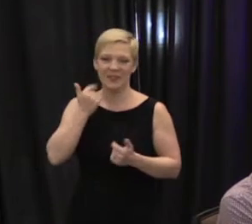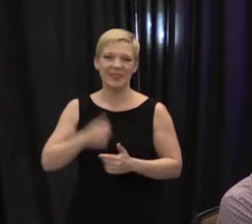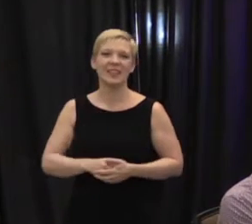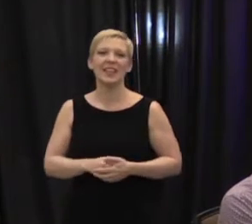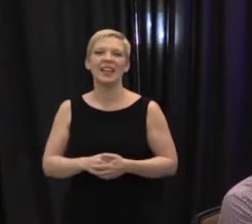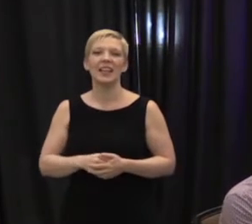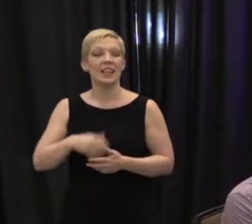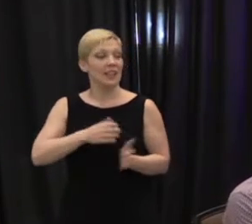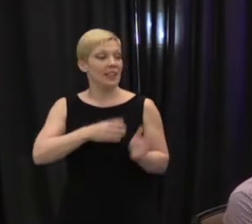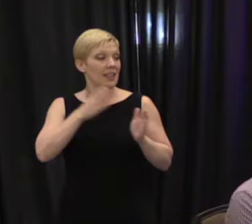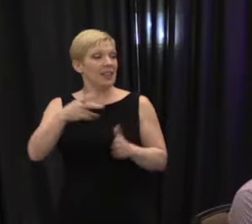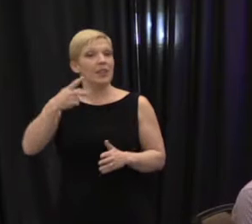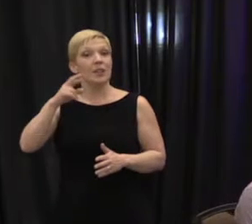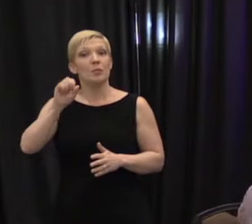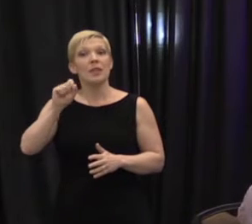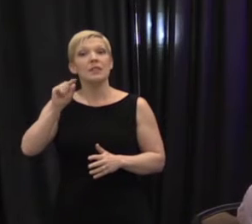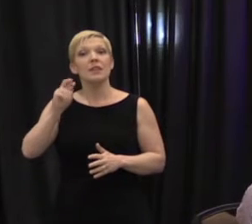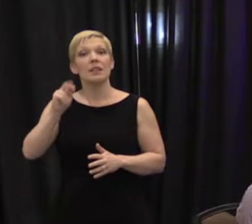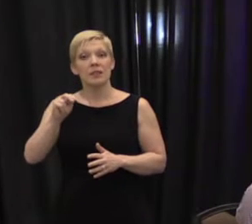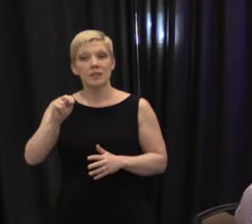So, Preston,